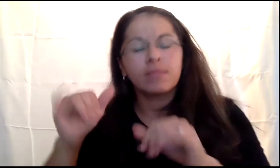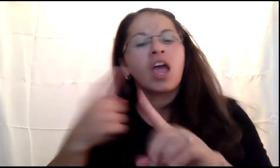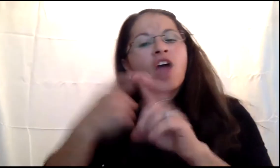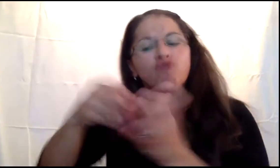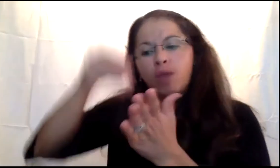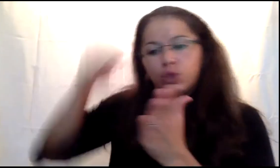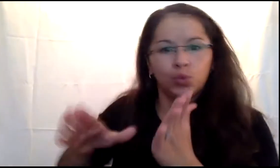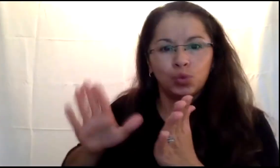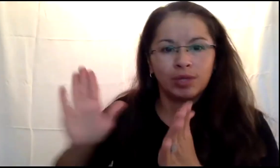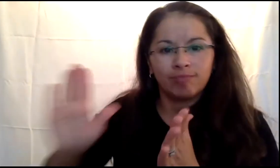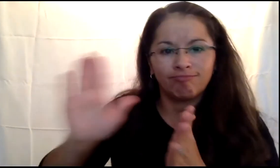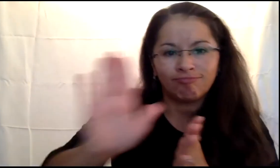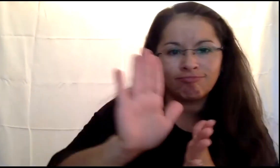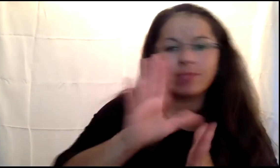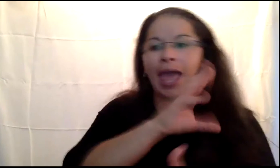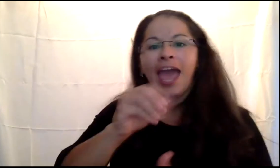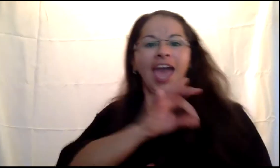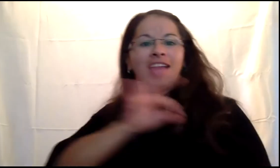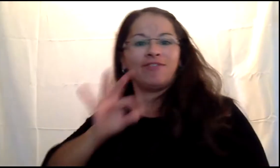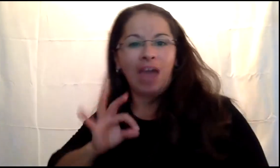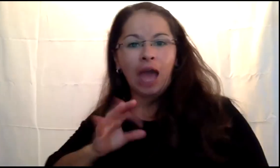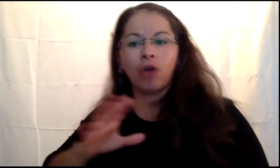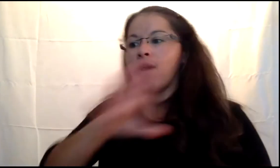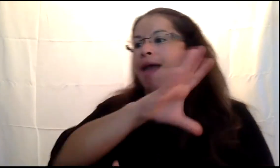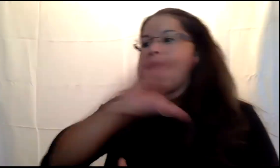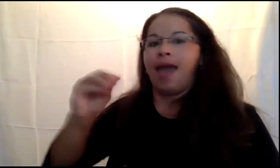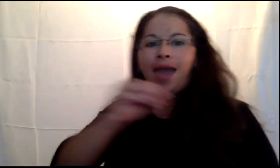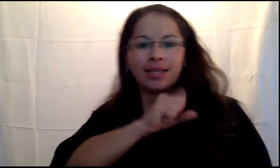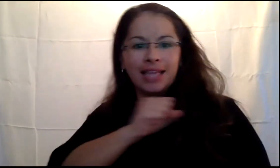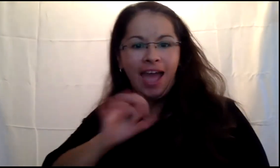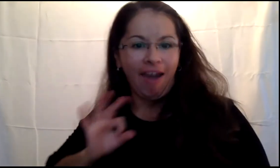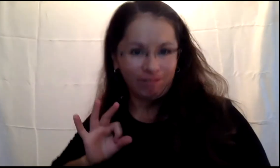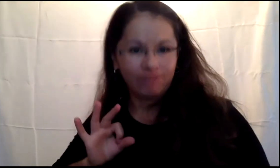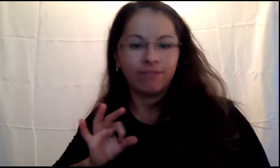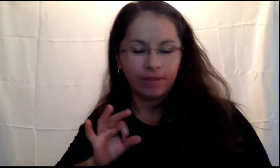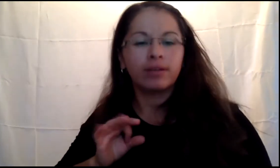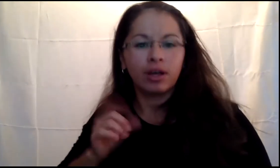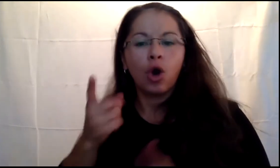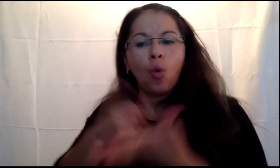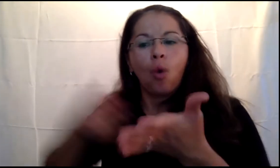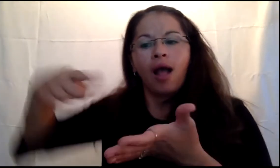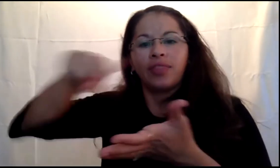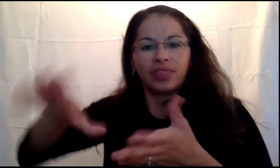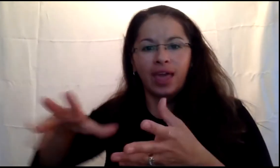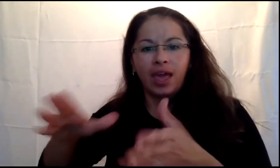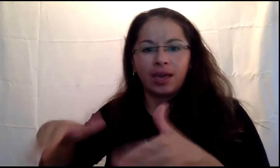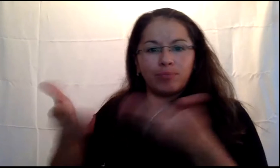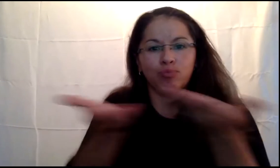and staff bring to the campus. I hope that makes sense. So you will find that it's a very open